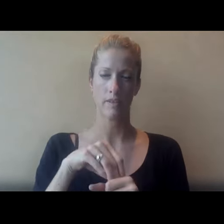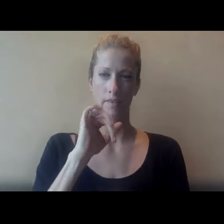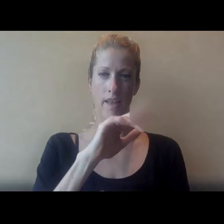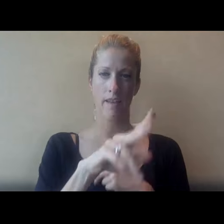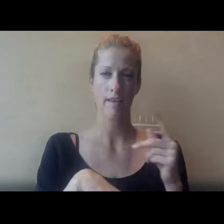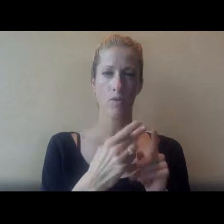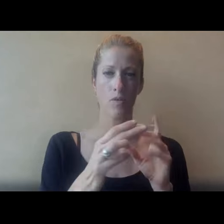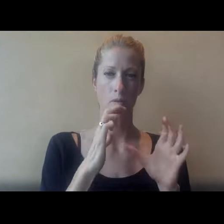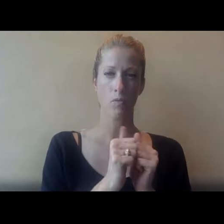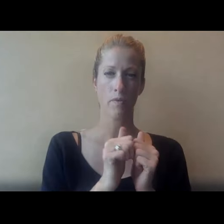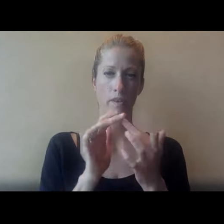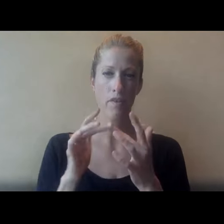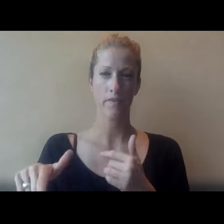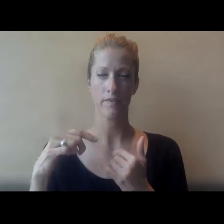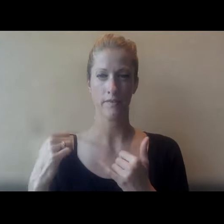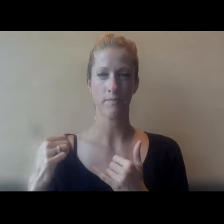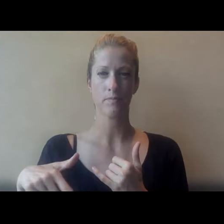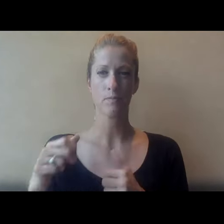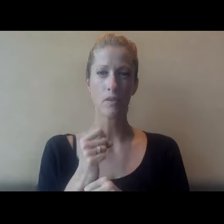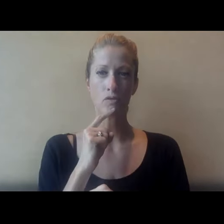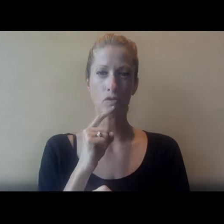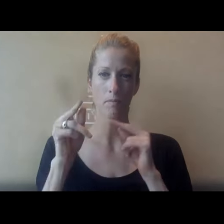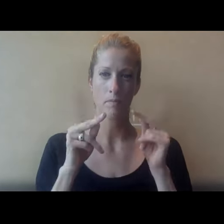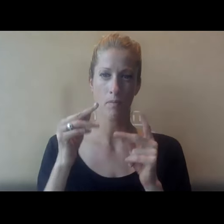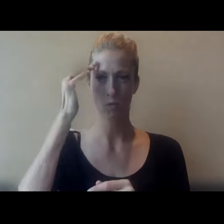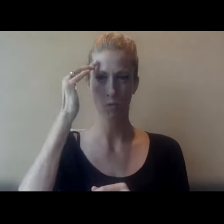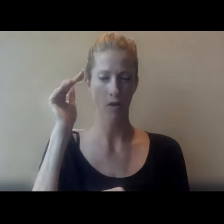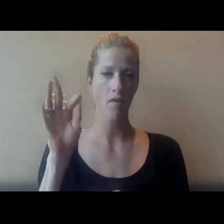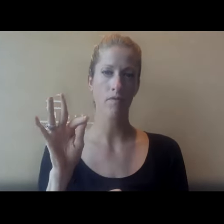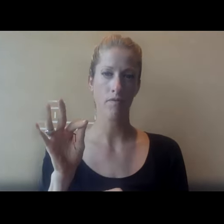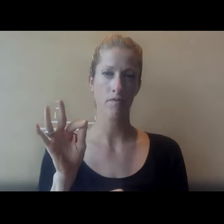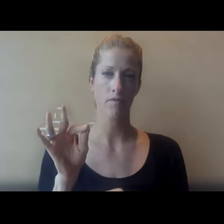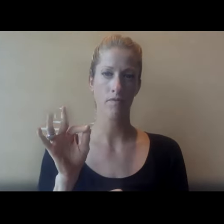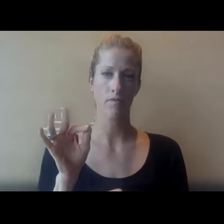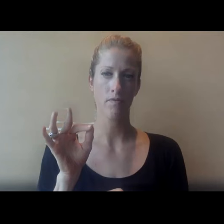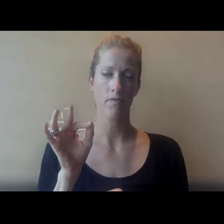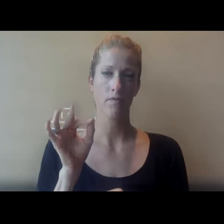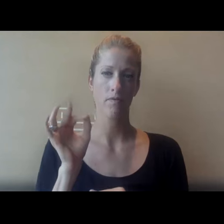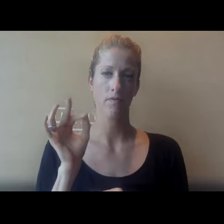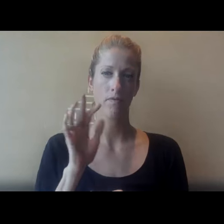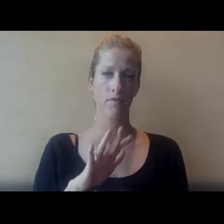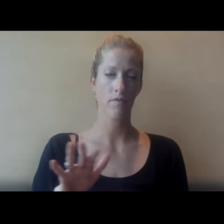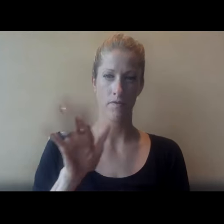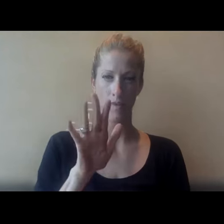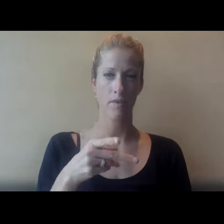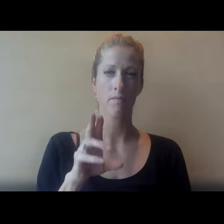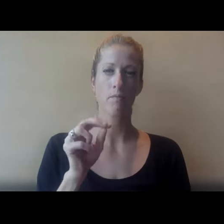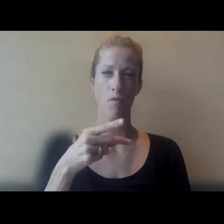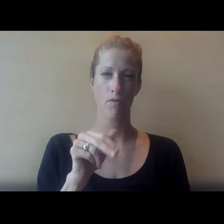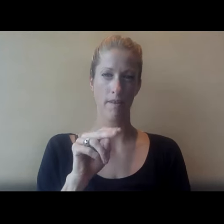on the internet these days that we want to make people aware of the pervasiveness of propaganda.